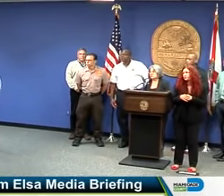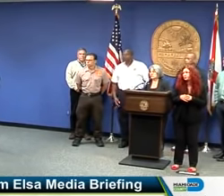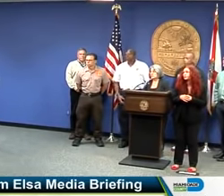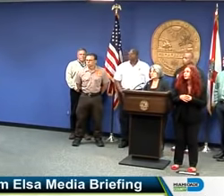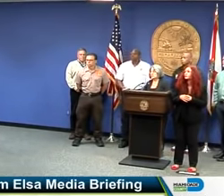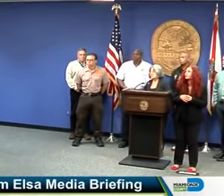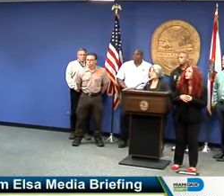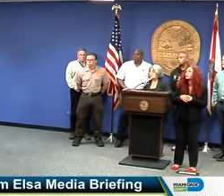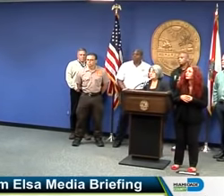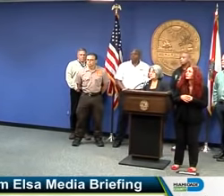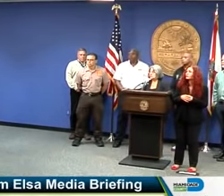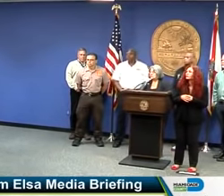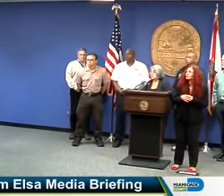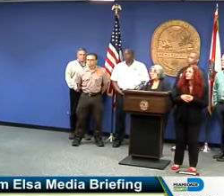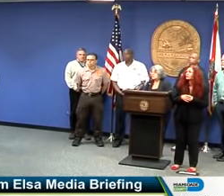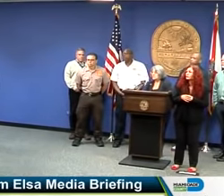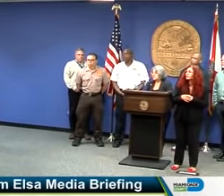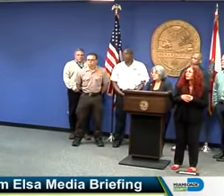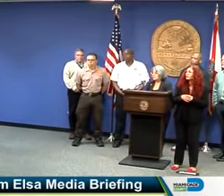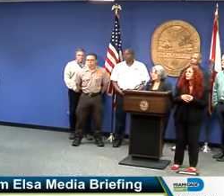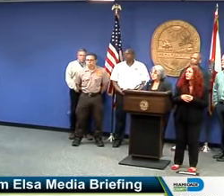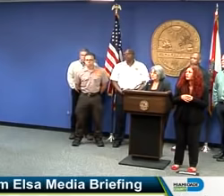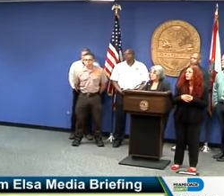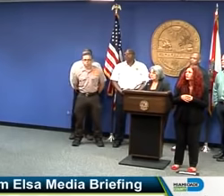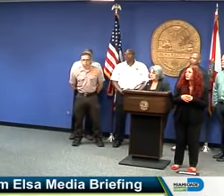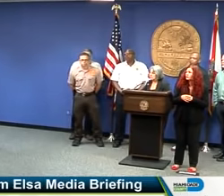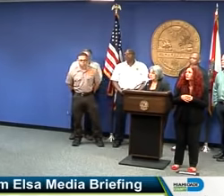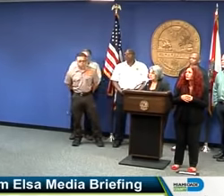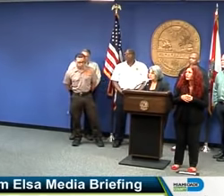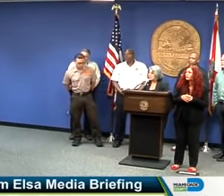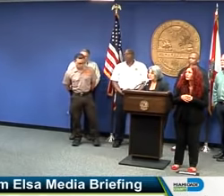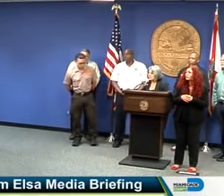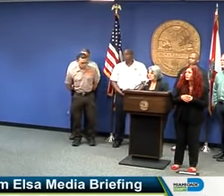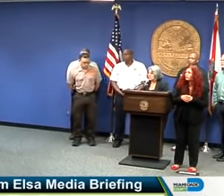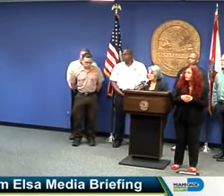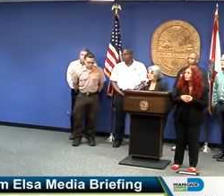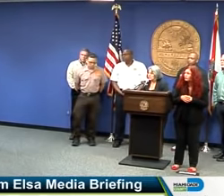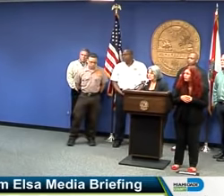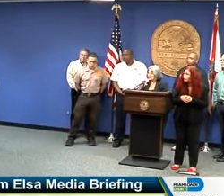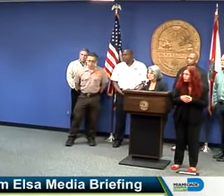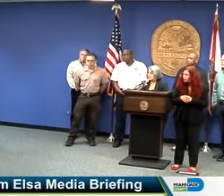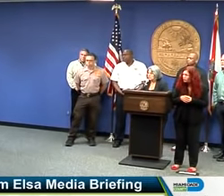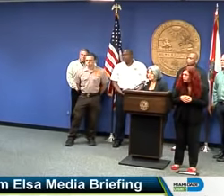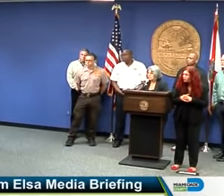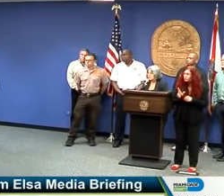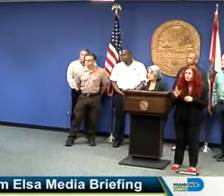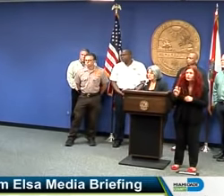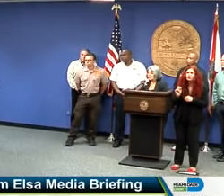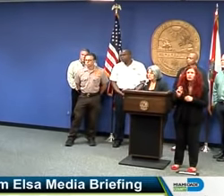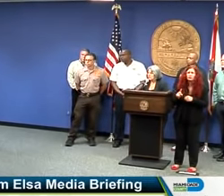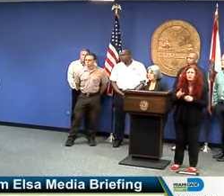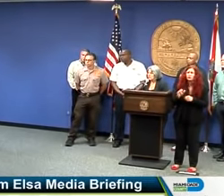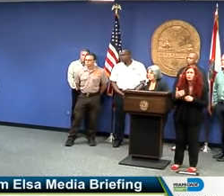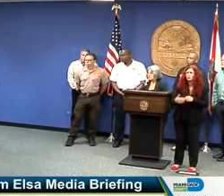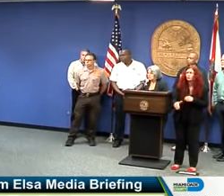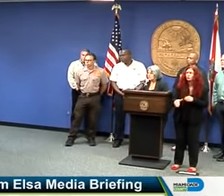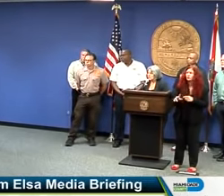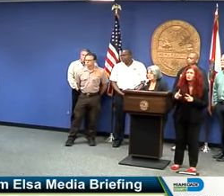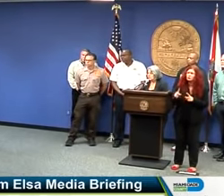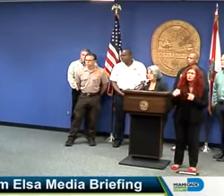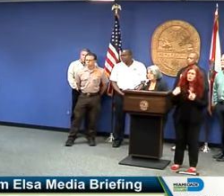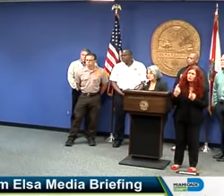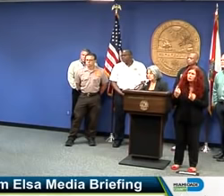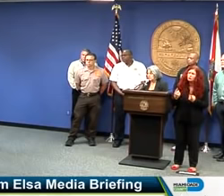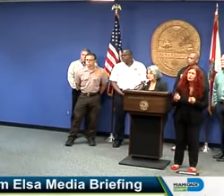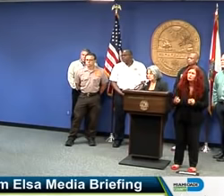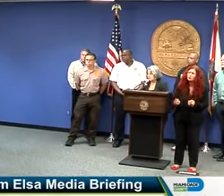Thank you, Mayor. It has been 12 days, and it has been very long time, and a lot of people are asking how